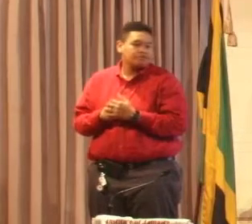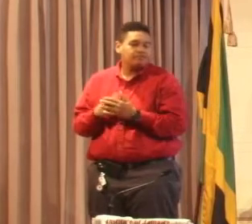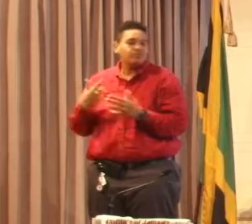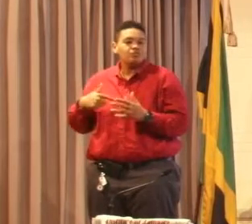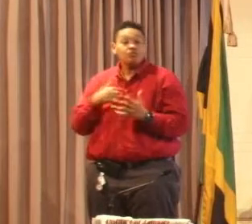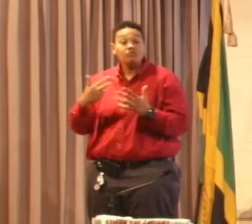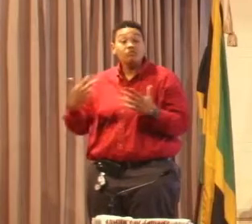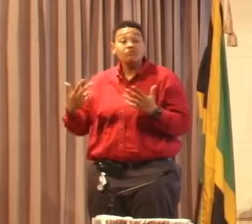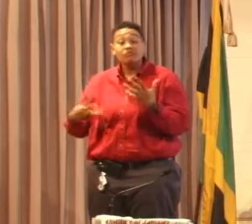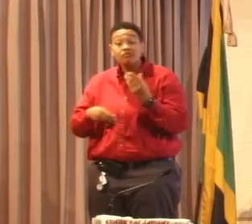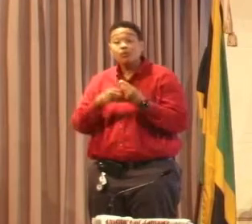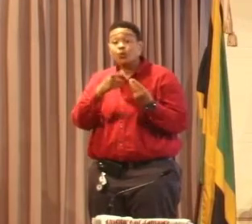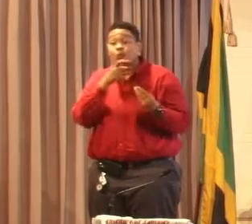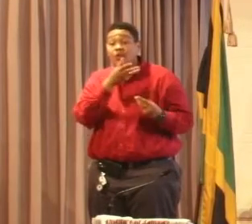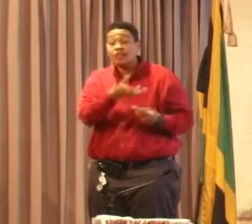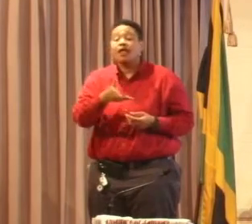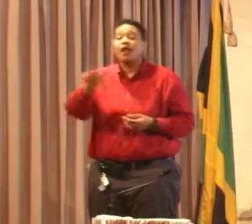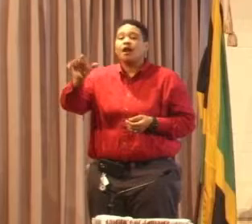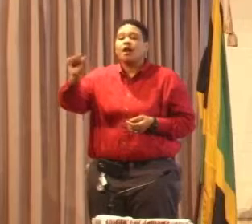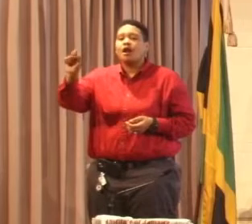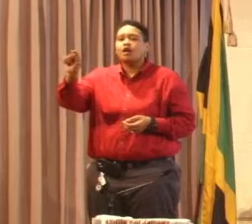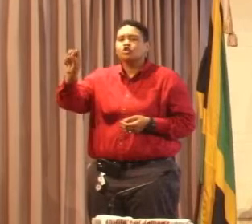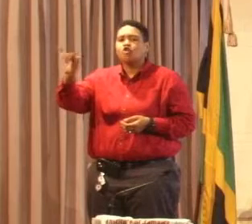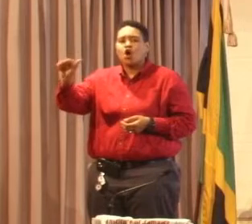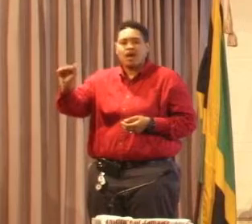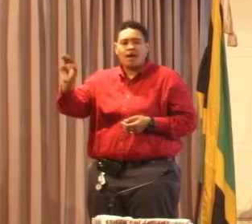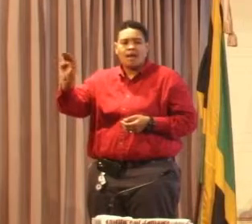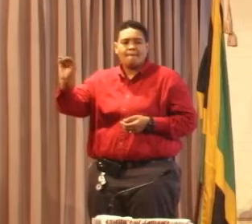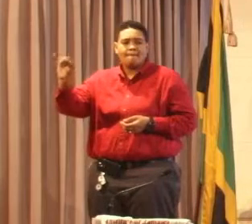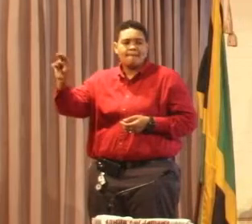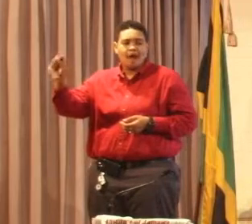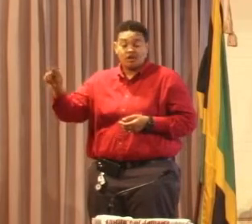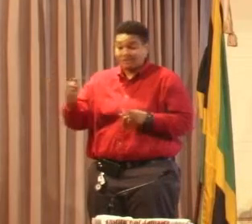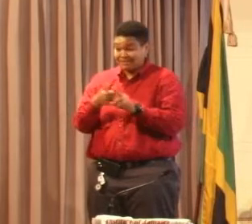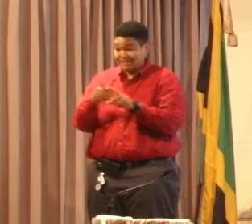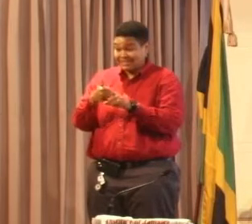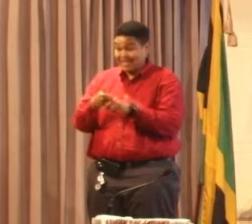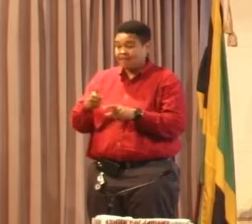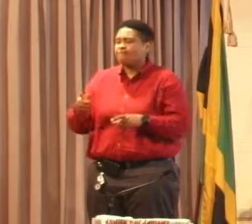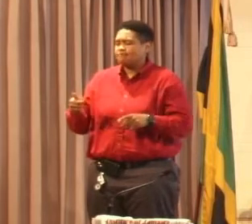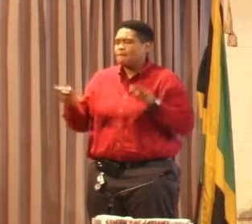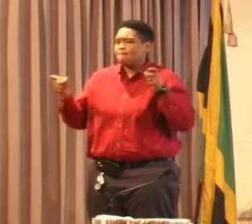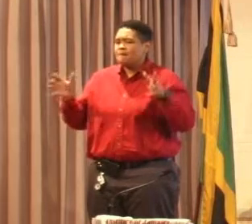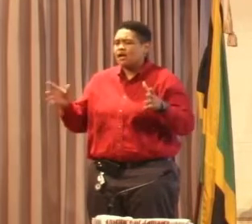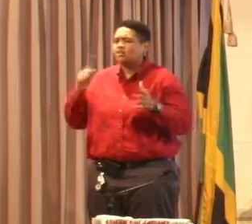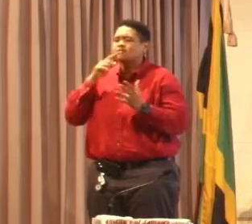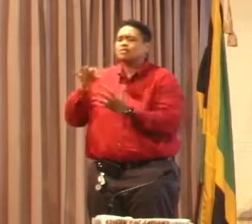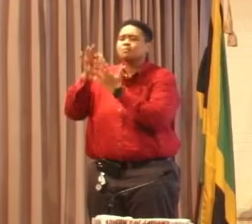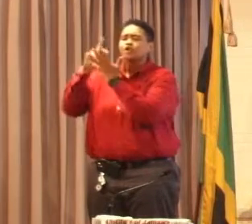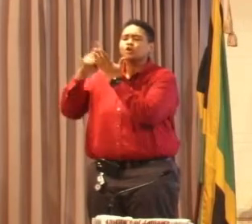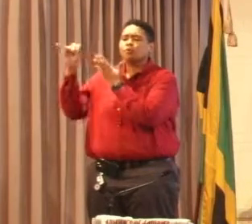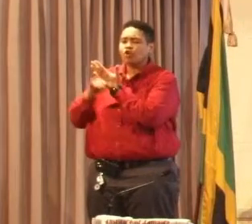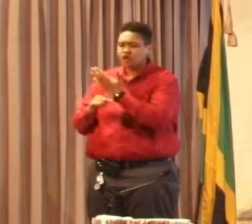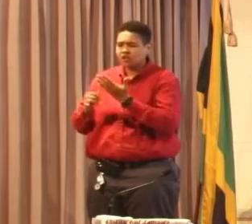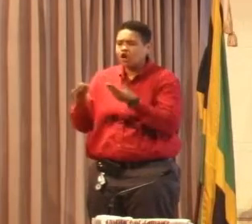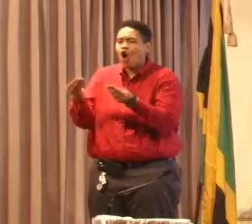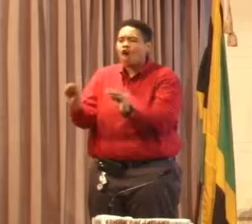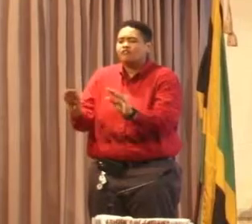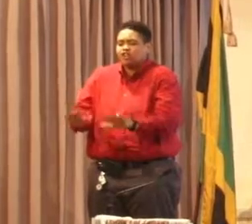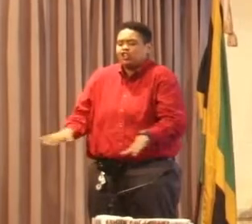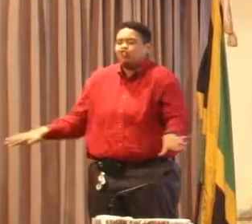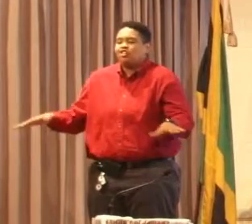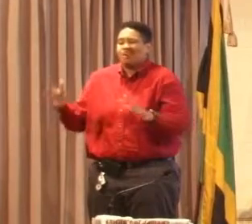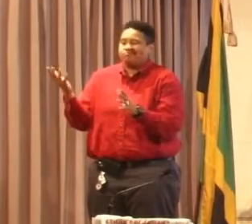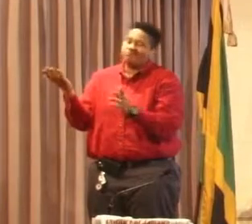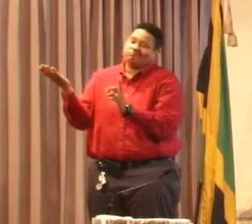We have Mrs. Latoya Minot, Manager of Public Education and Special Projects, Office of the Children's